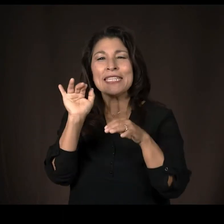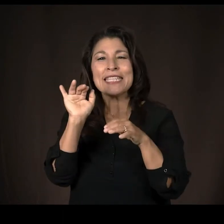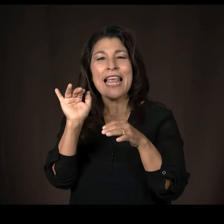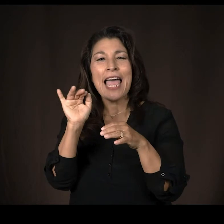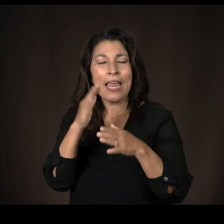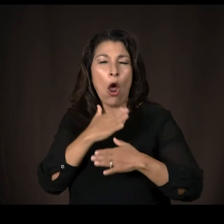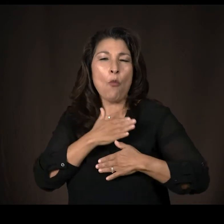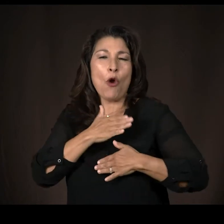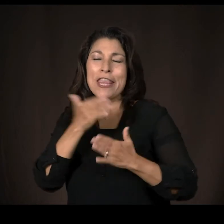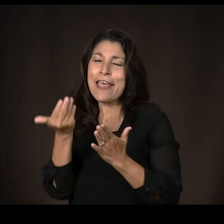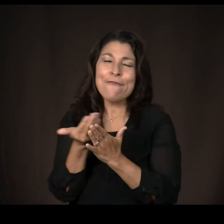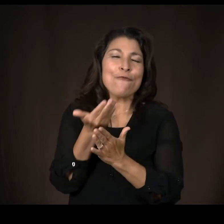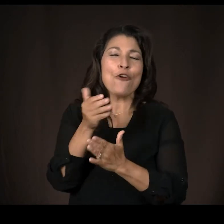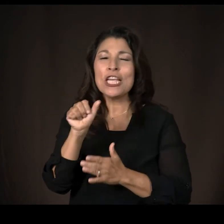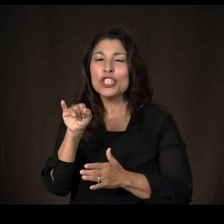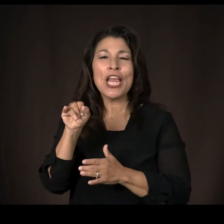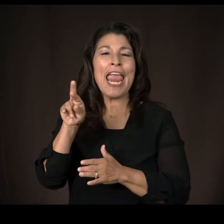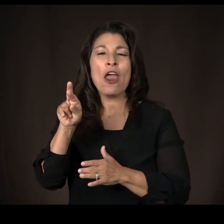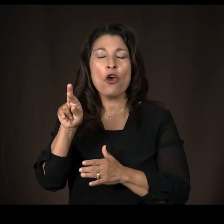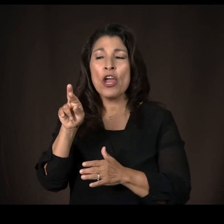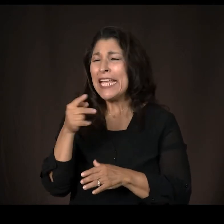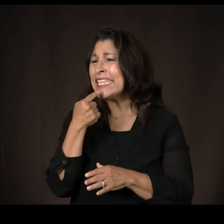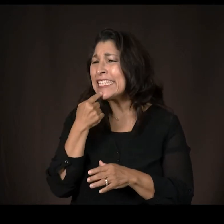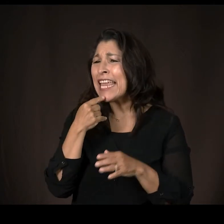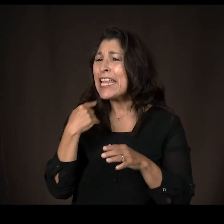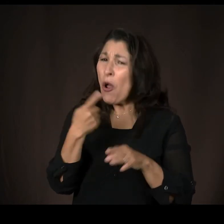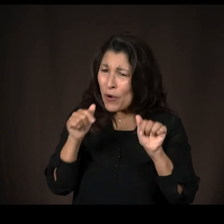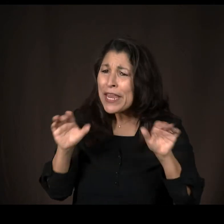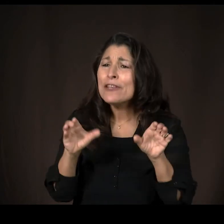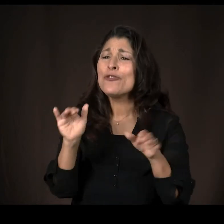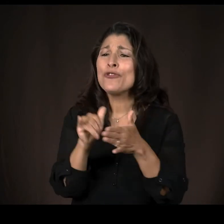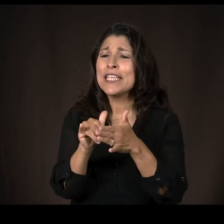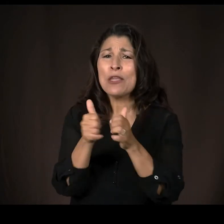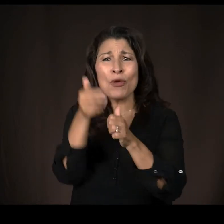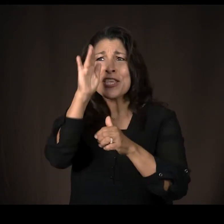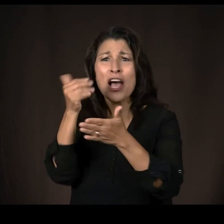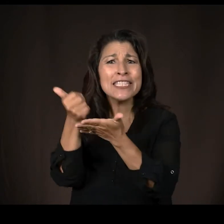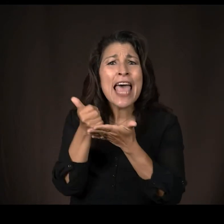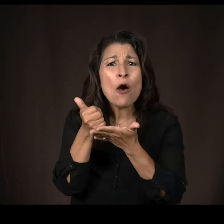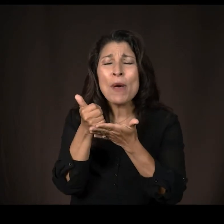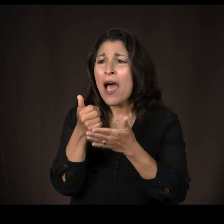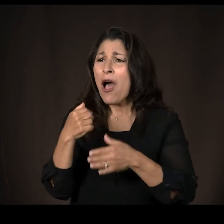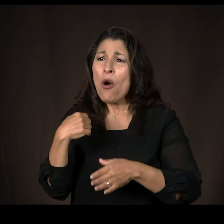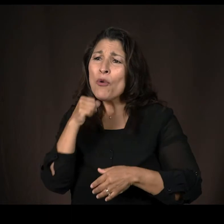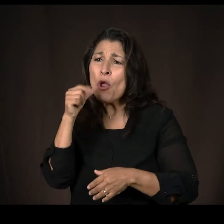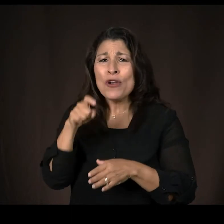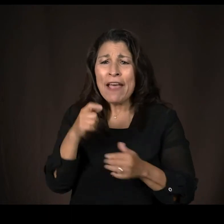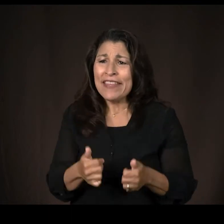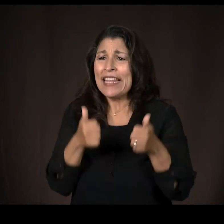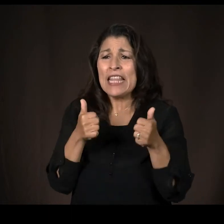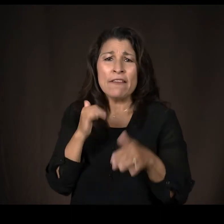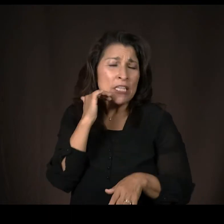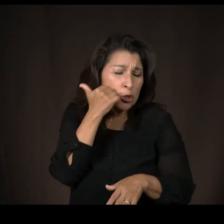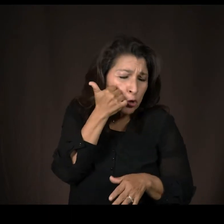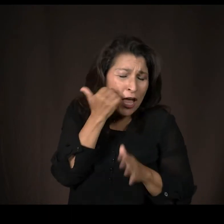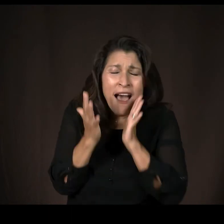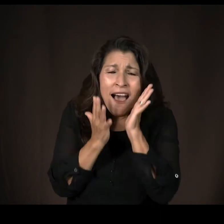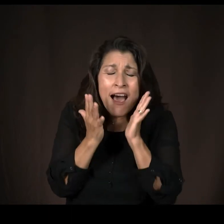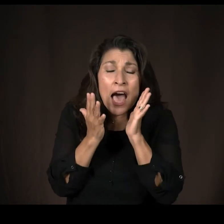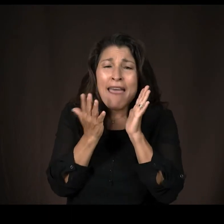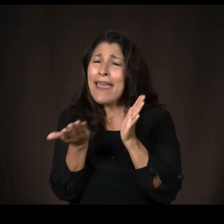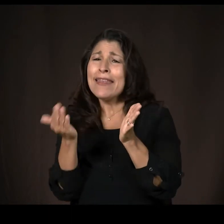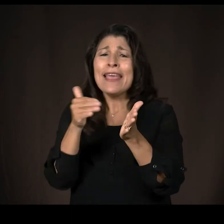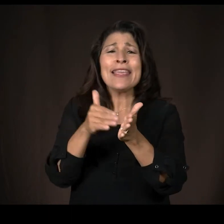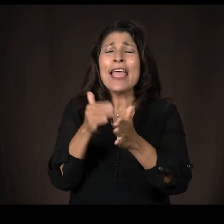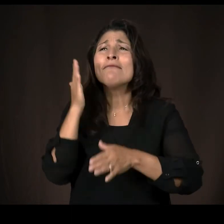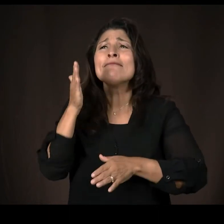defeated and demoralized. He's going, we can do this with God's help. We don't have to live in disgrace or shame. And once again, we'll be